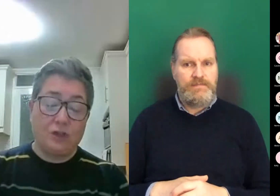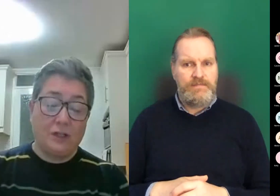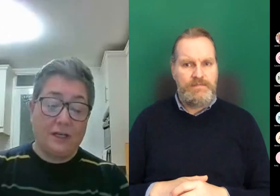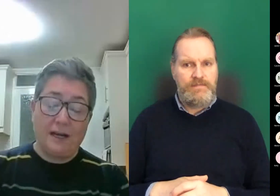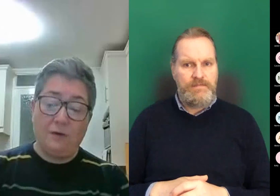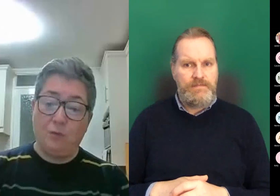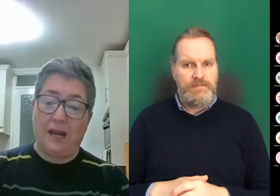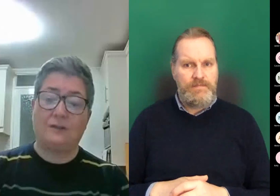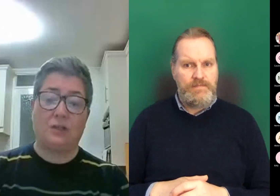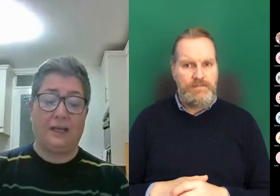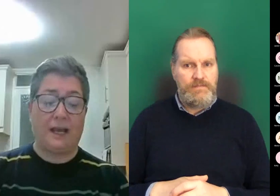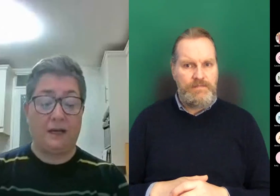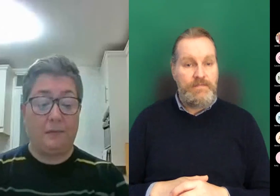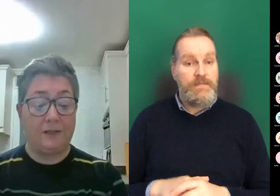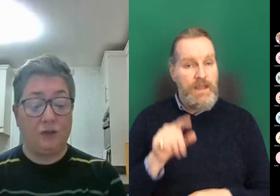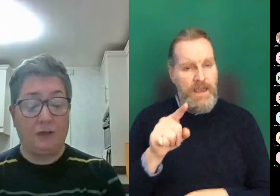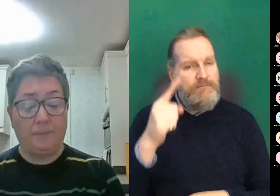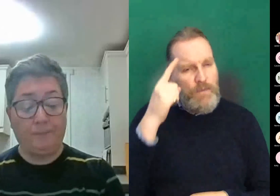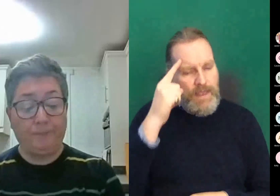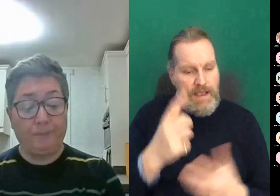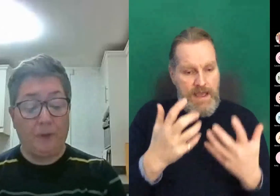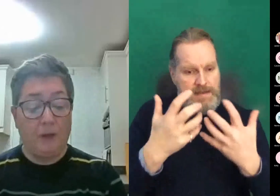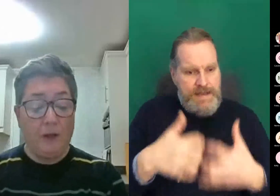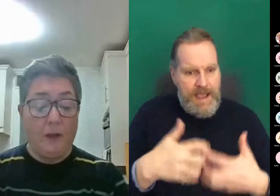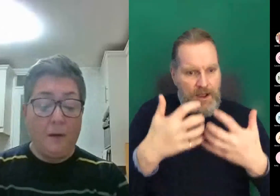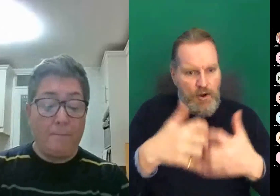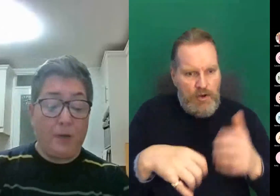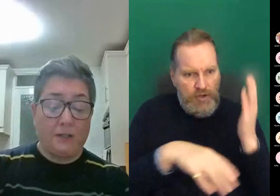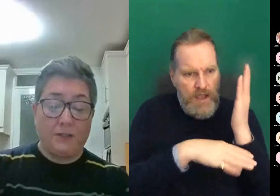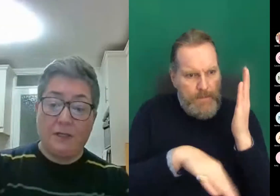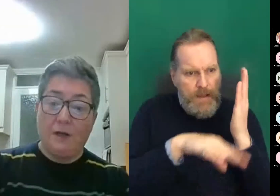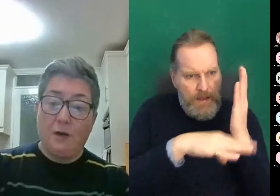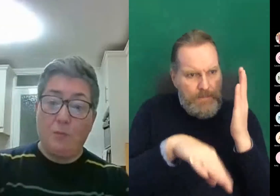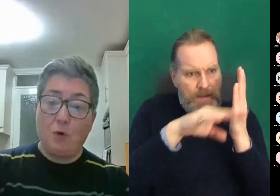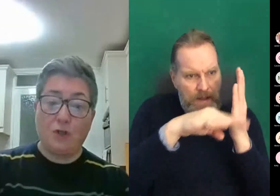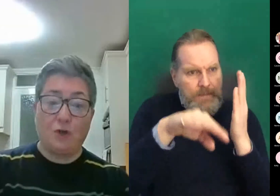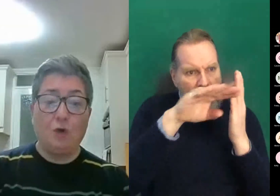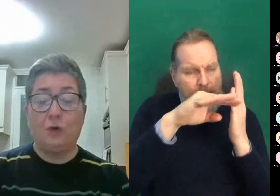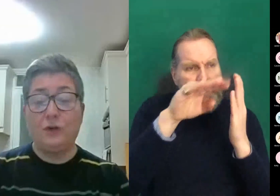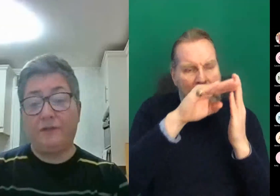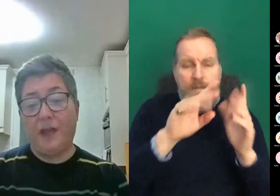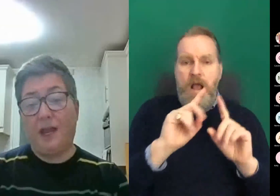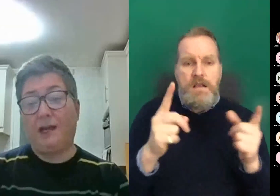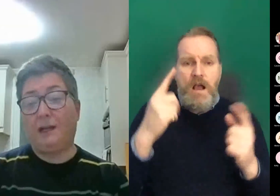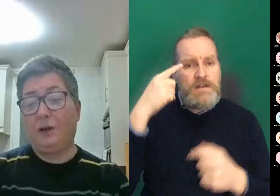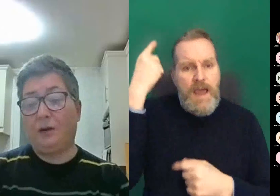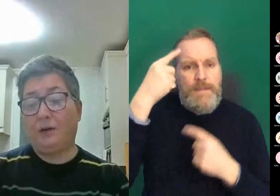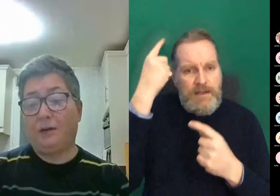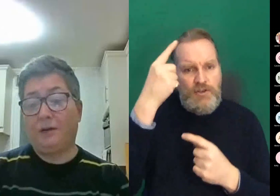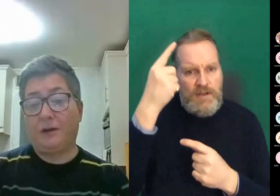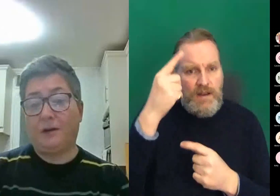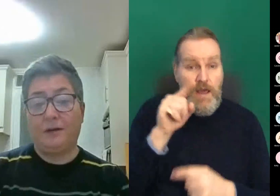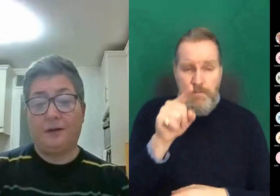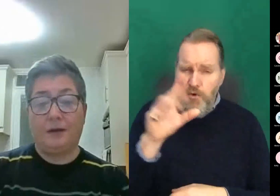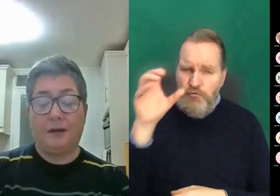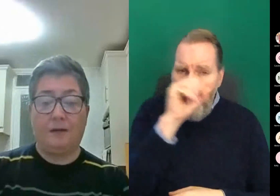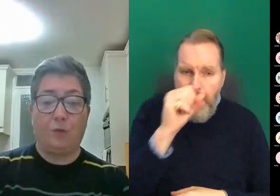advancing to such an extent we actually can't imagine it. But Morse code, one of the